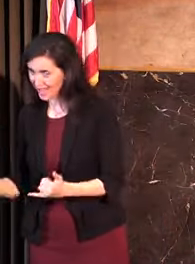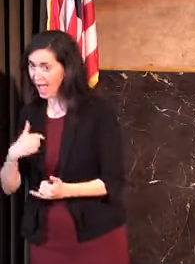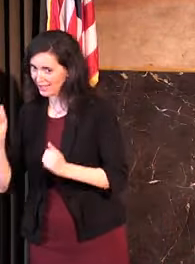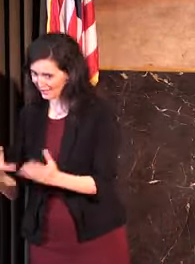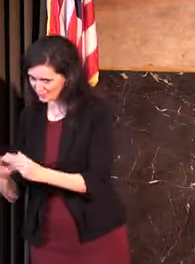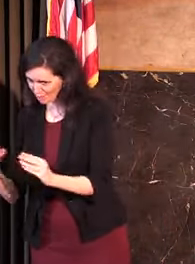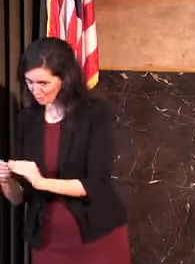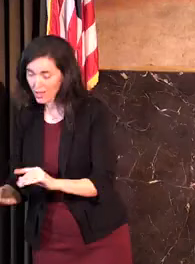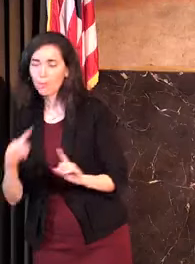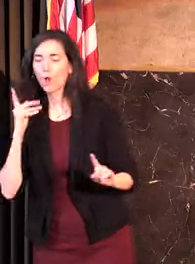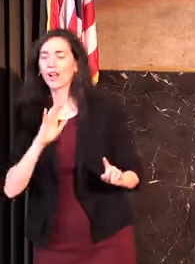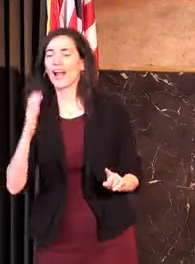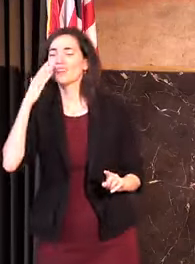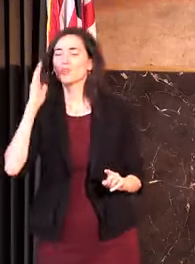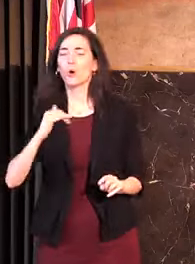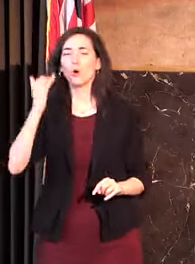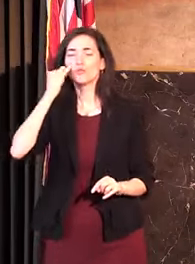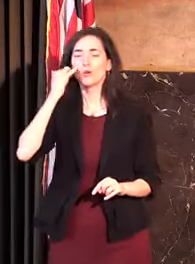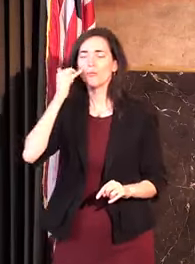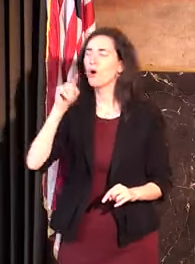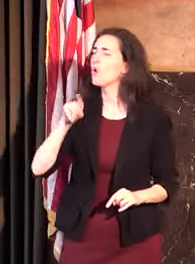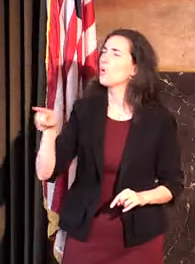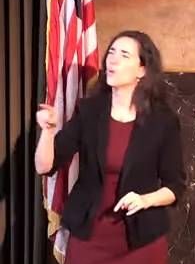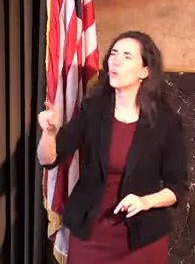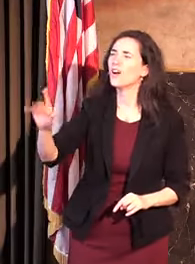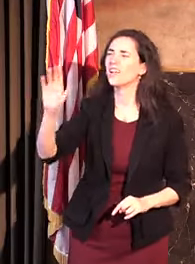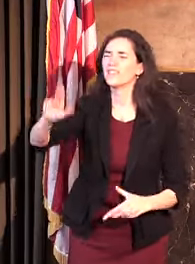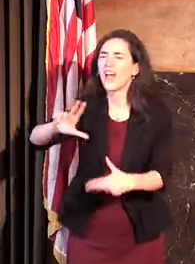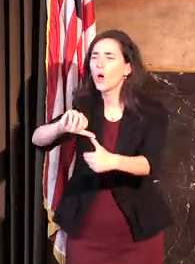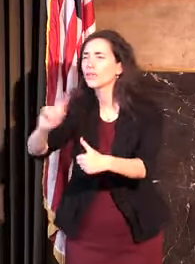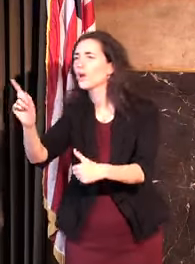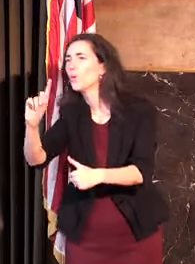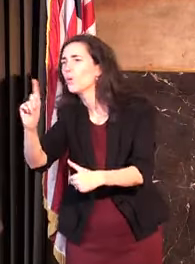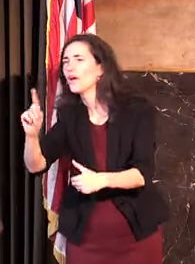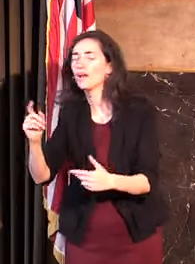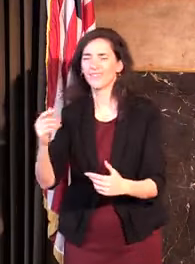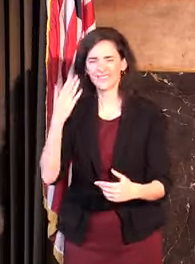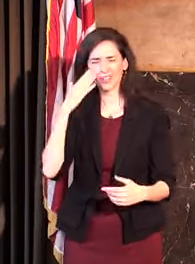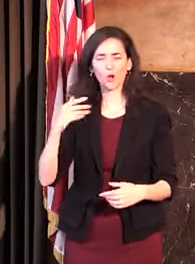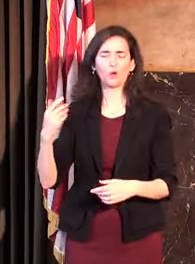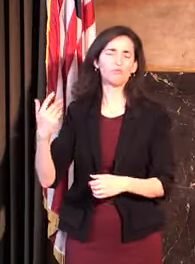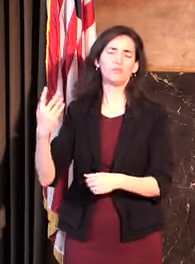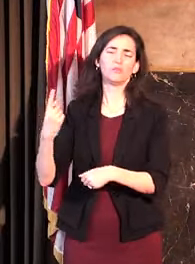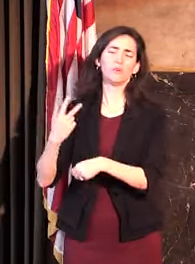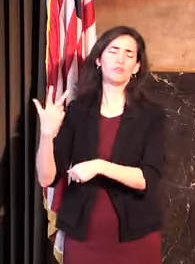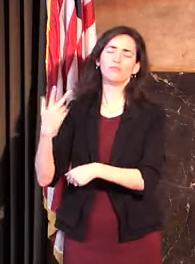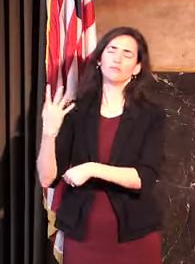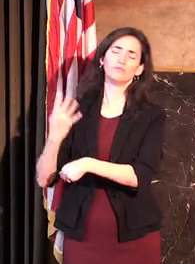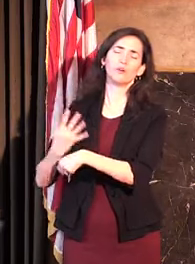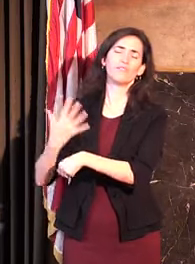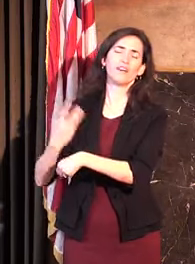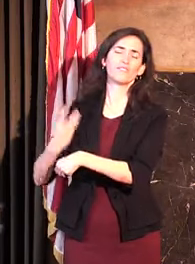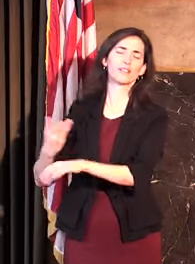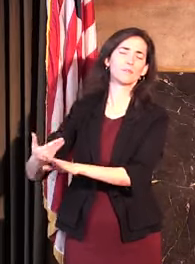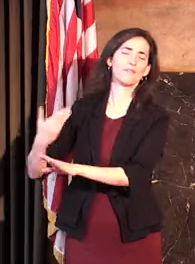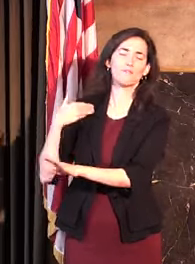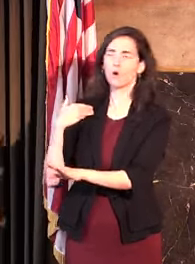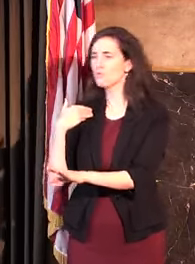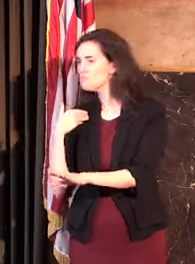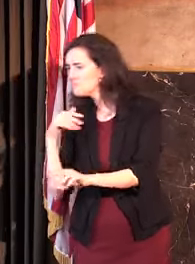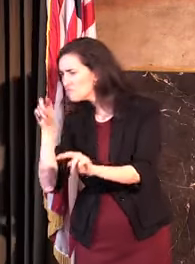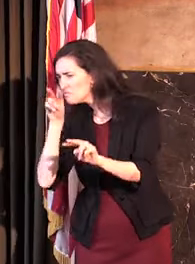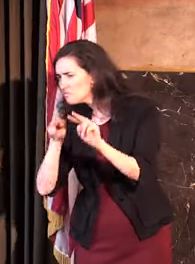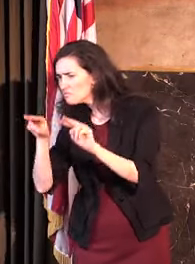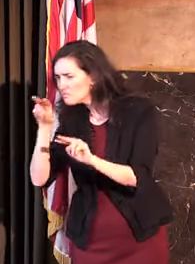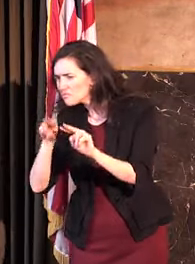Way, way out in the Gulf. You don't know what the track's gonna be. You don't know exactly where it's gonna go. You don't know exactly how strong